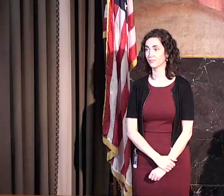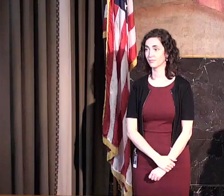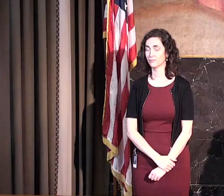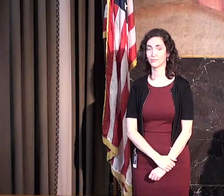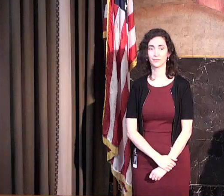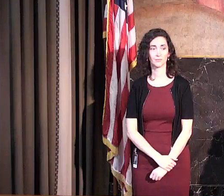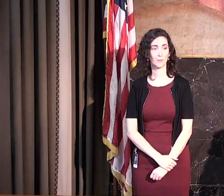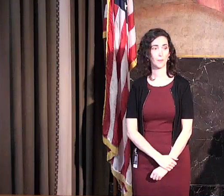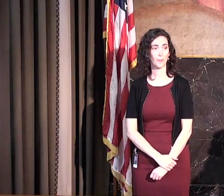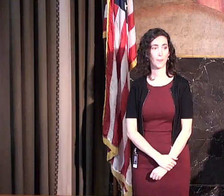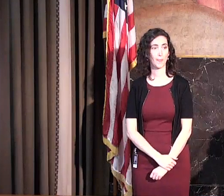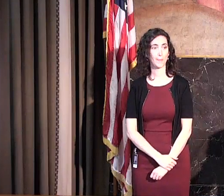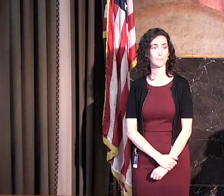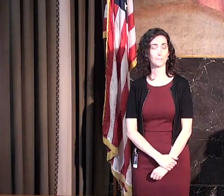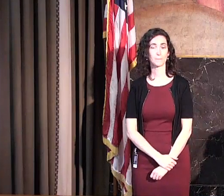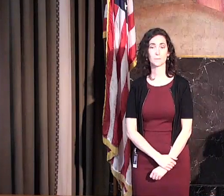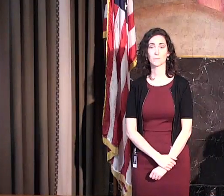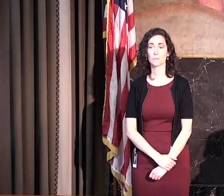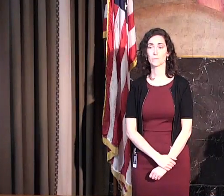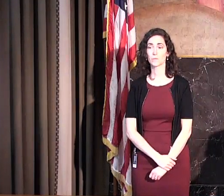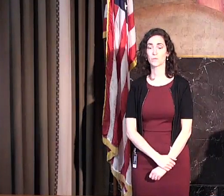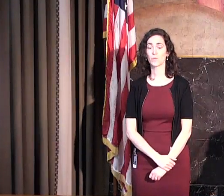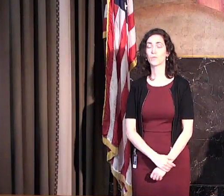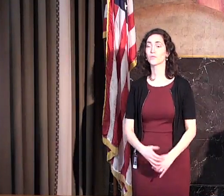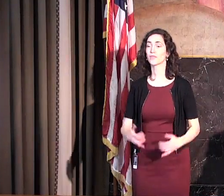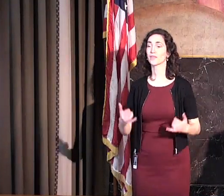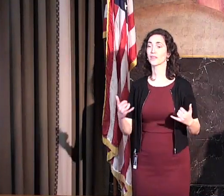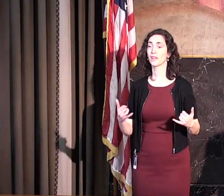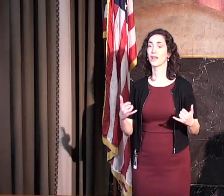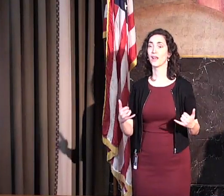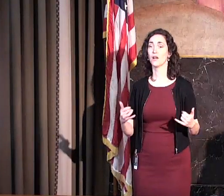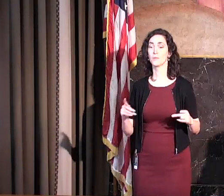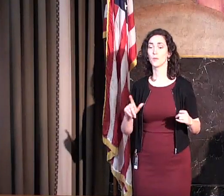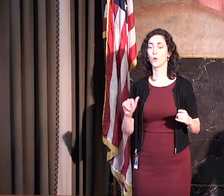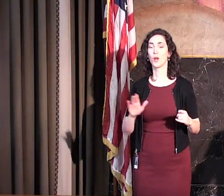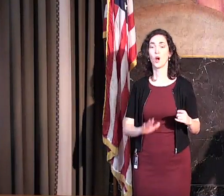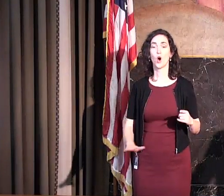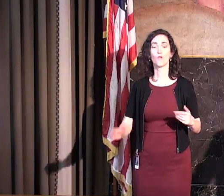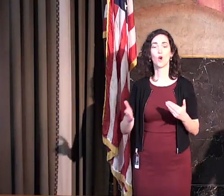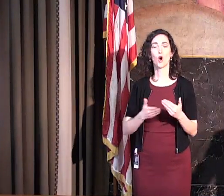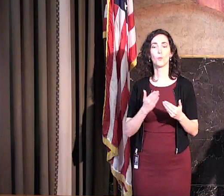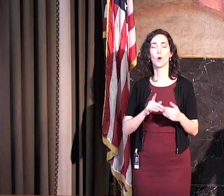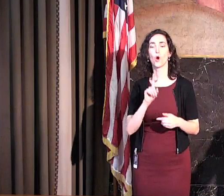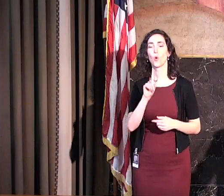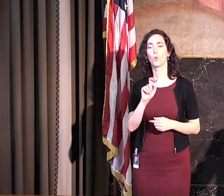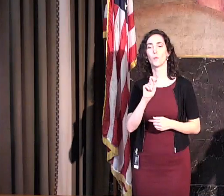And, you know, there's almost 1.7 million Louisianans who have